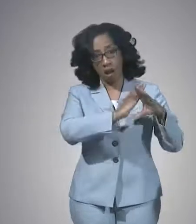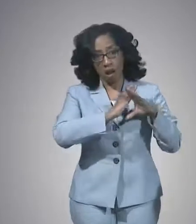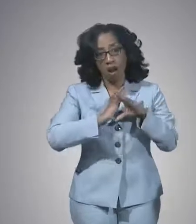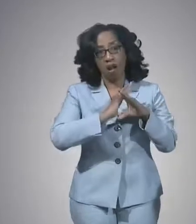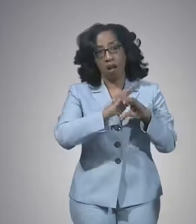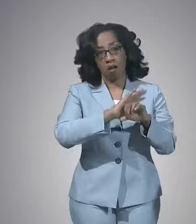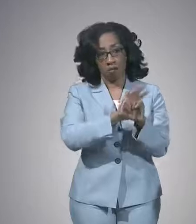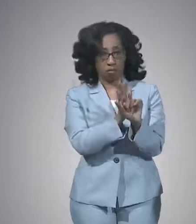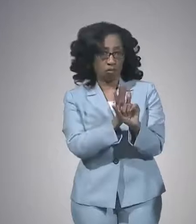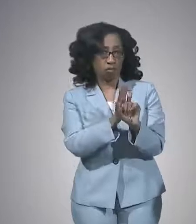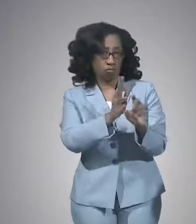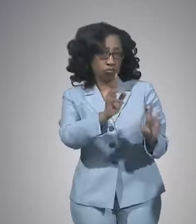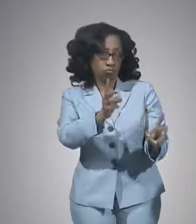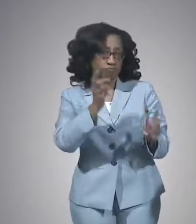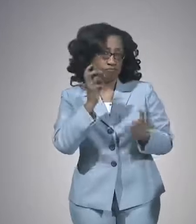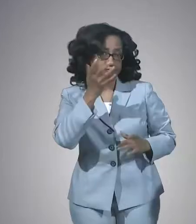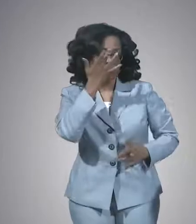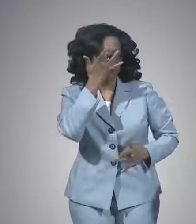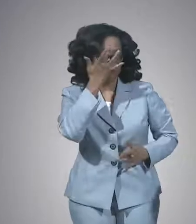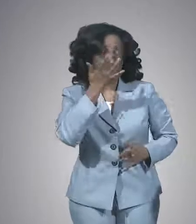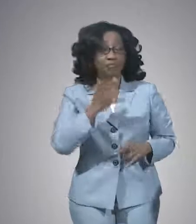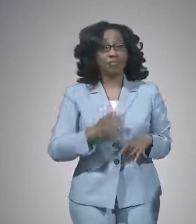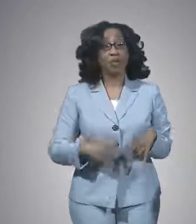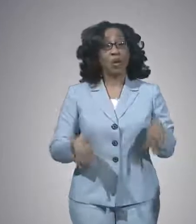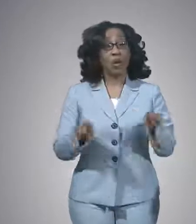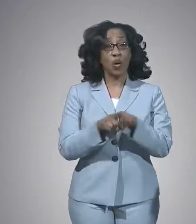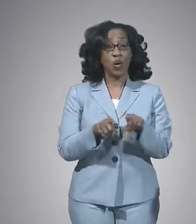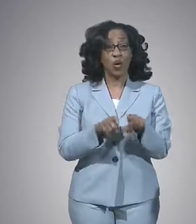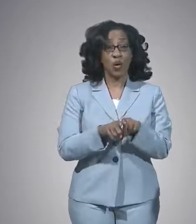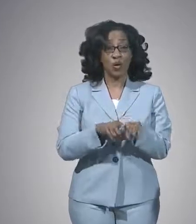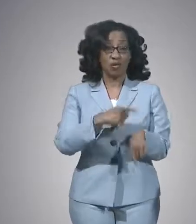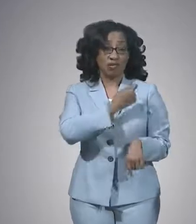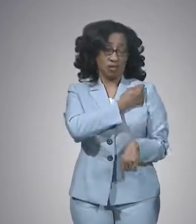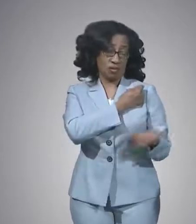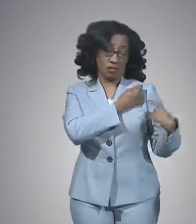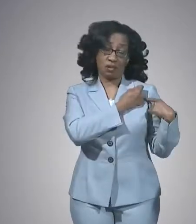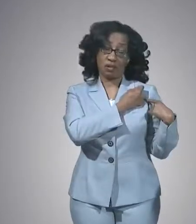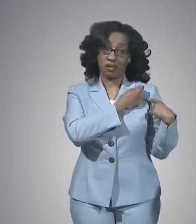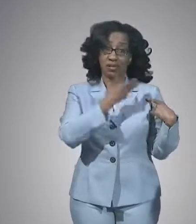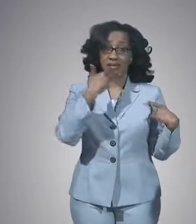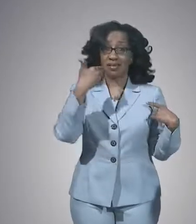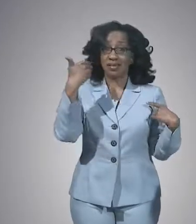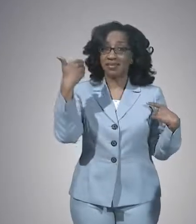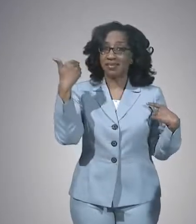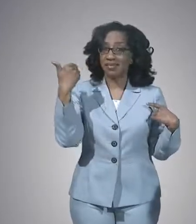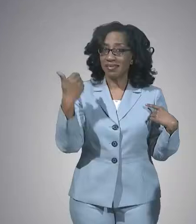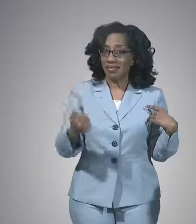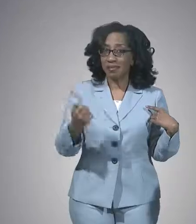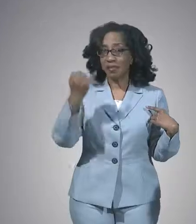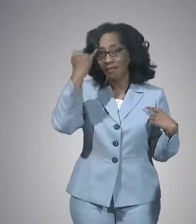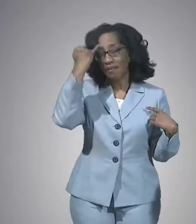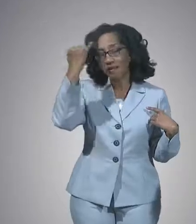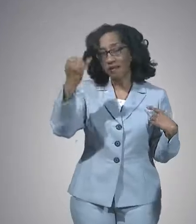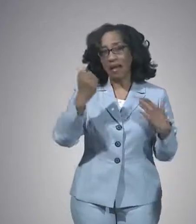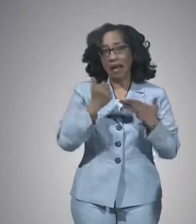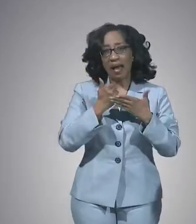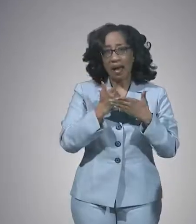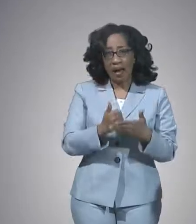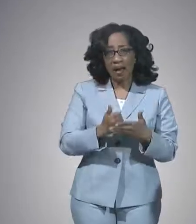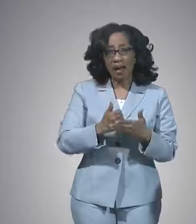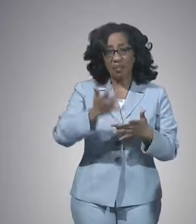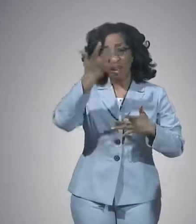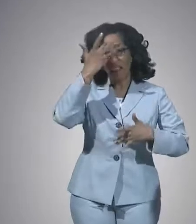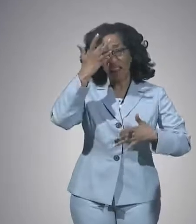infection. And I believe that this is the best way to get us on the road to getting out of this